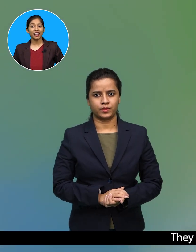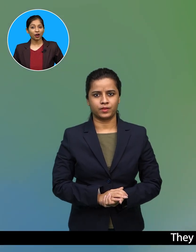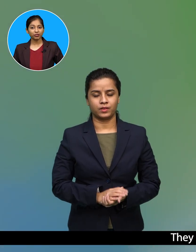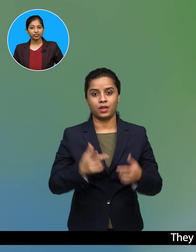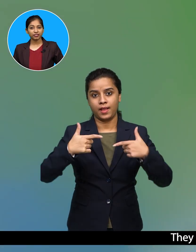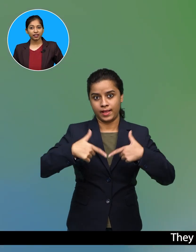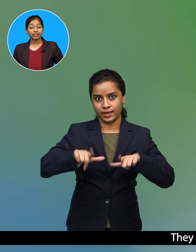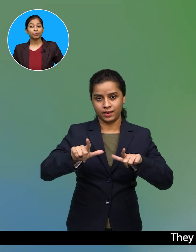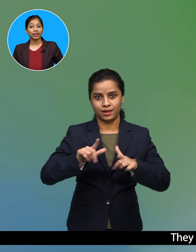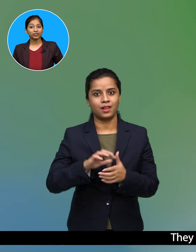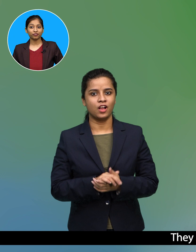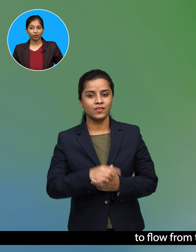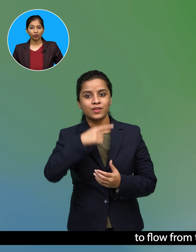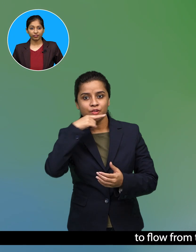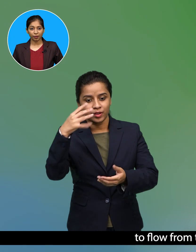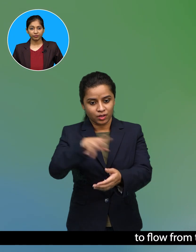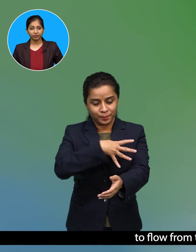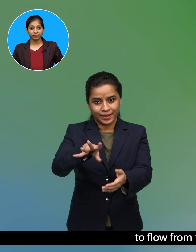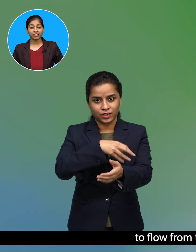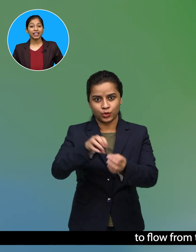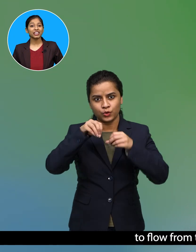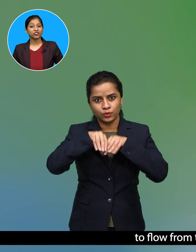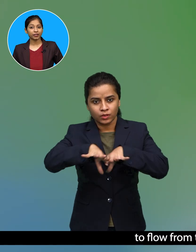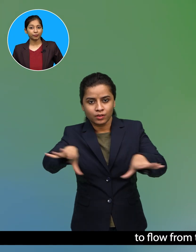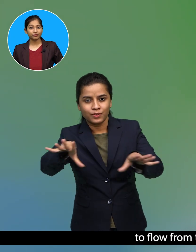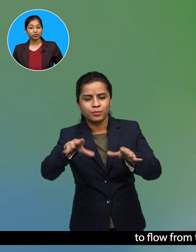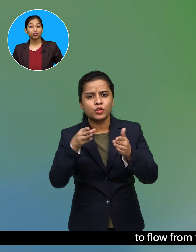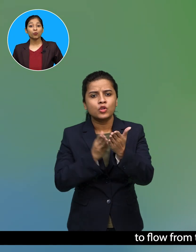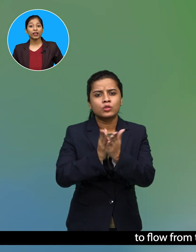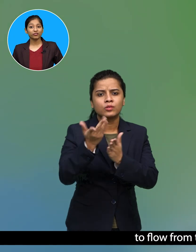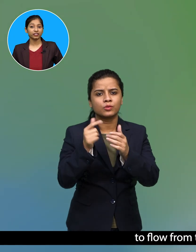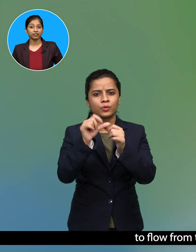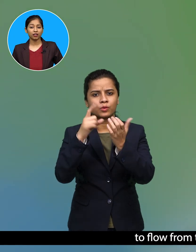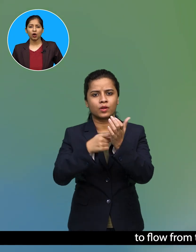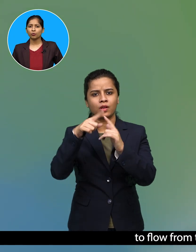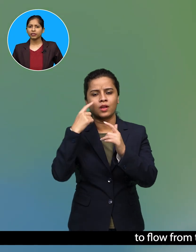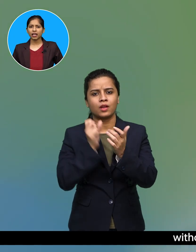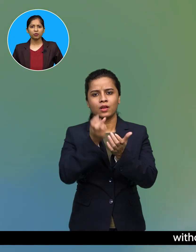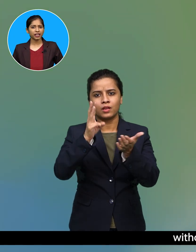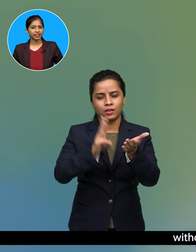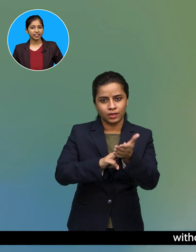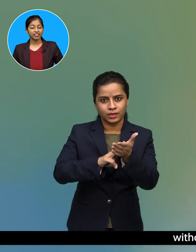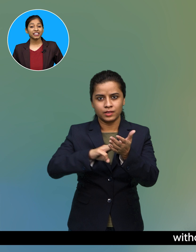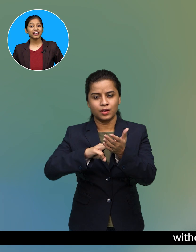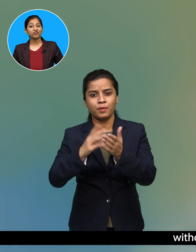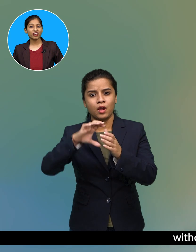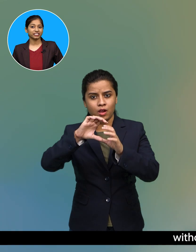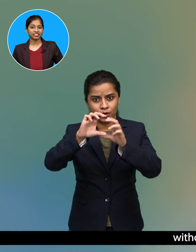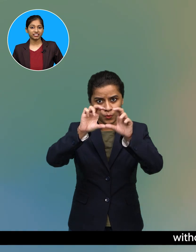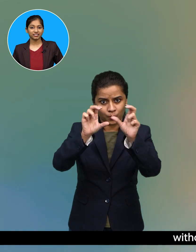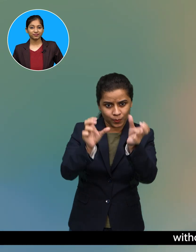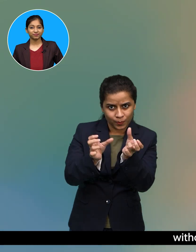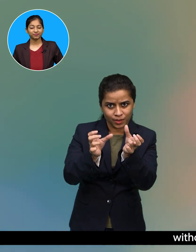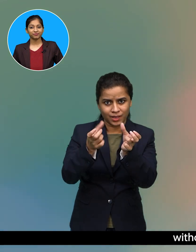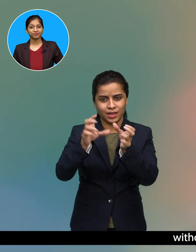They allowed the blood to flow from the atrium to the ventricle without any